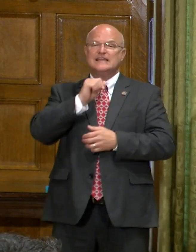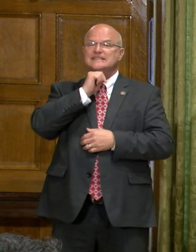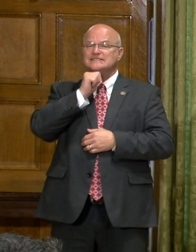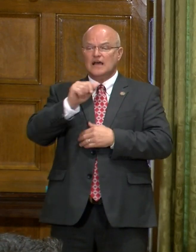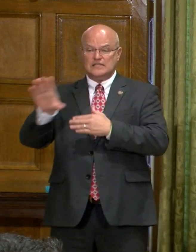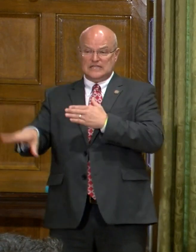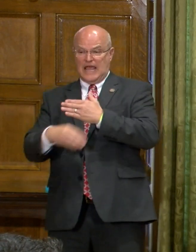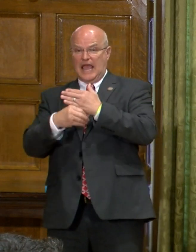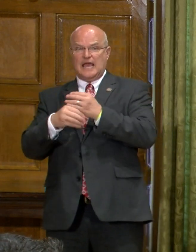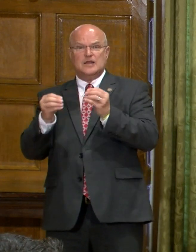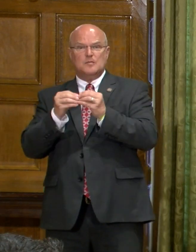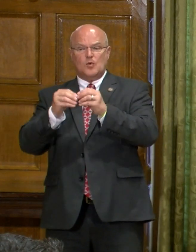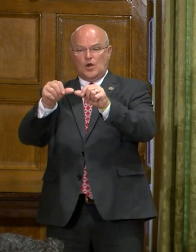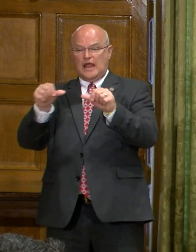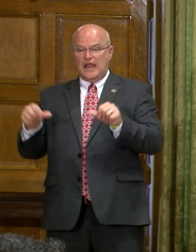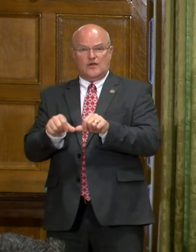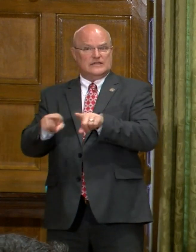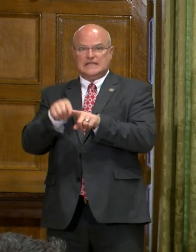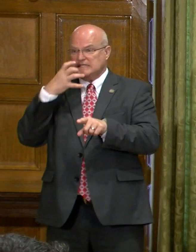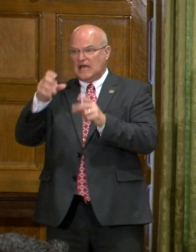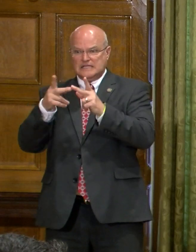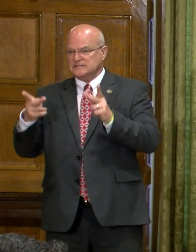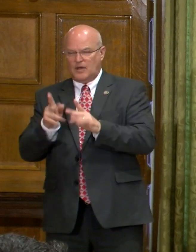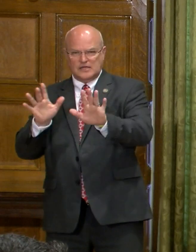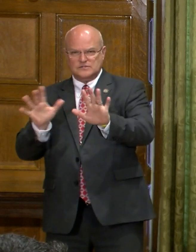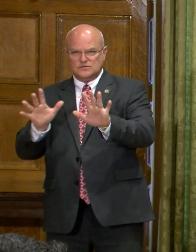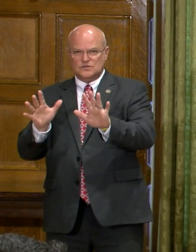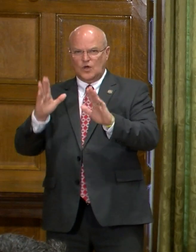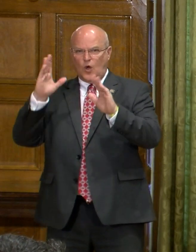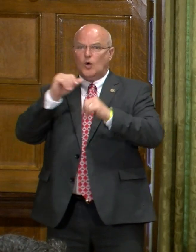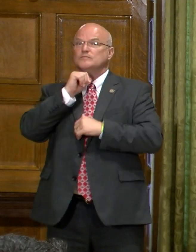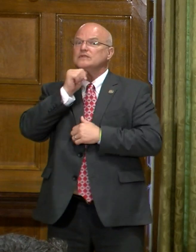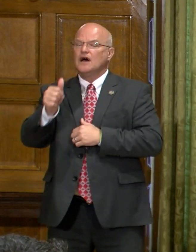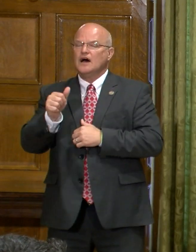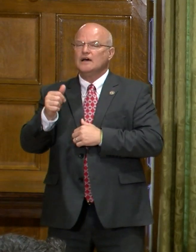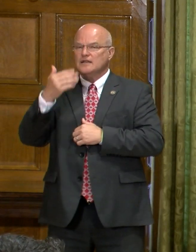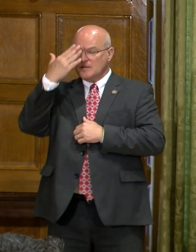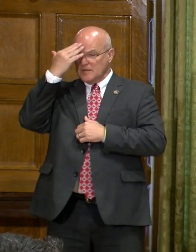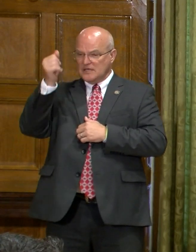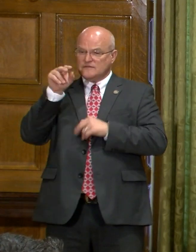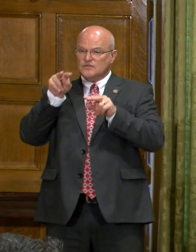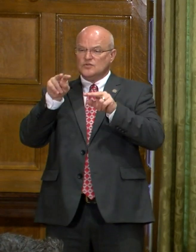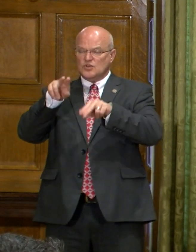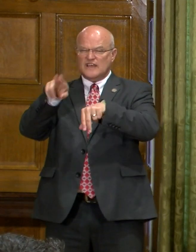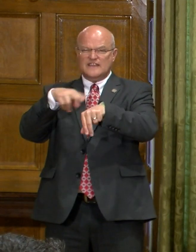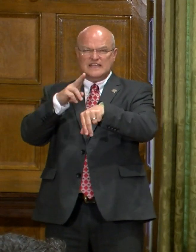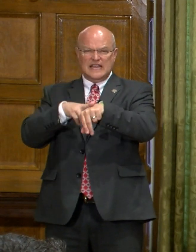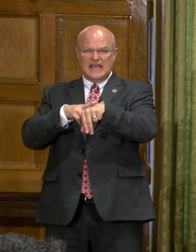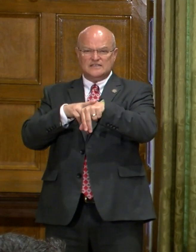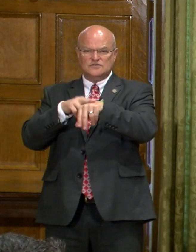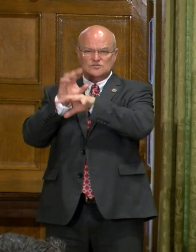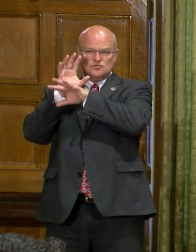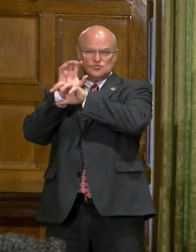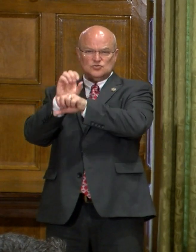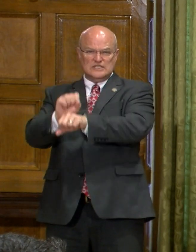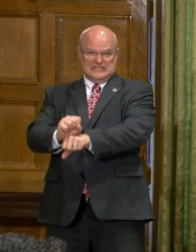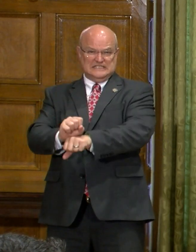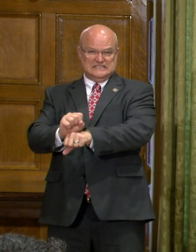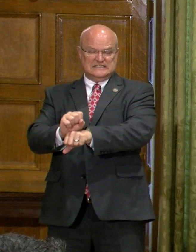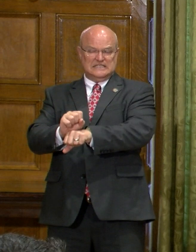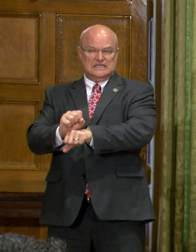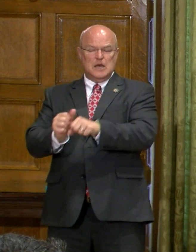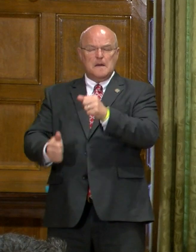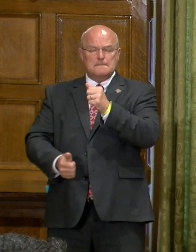to add more areas as hotspots. I hope we won't have to, because if you look at the national trends,